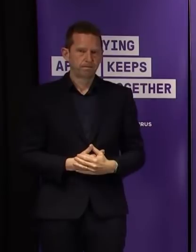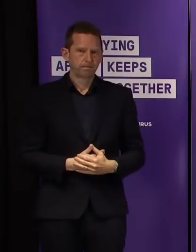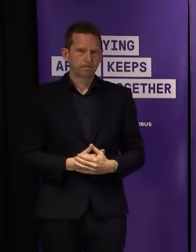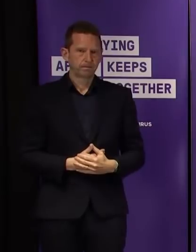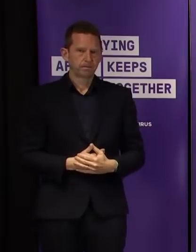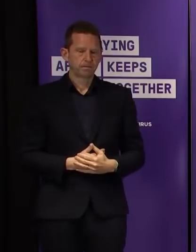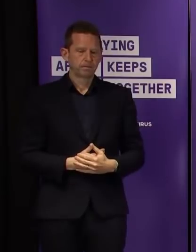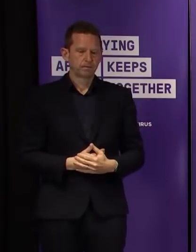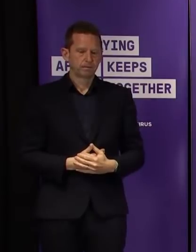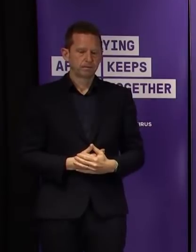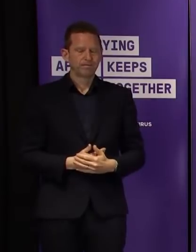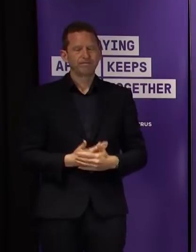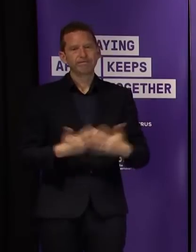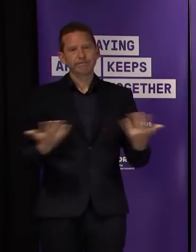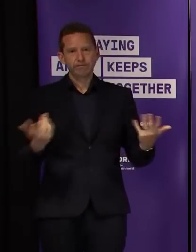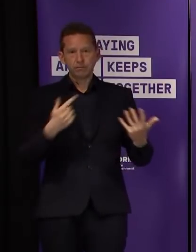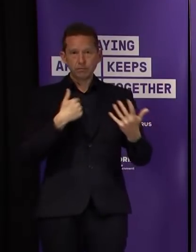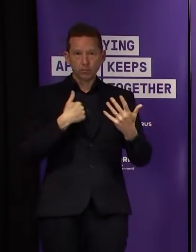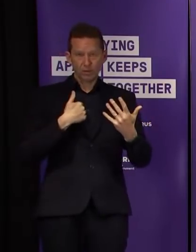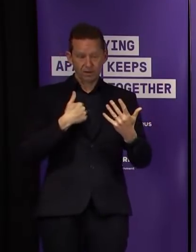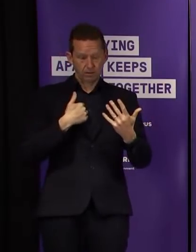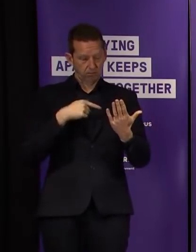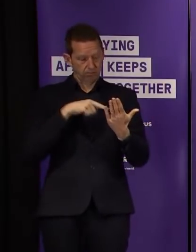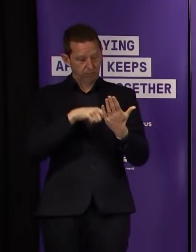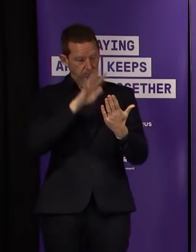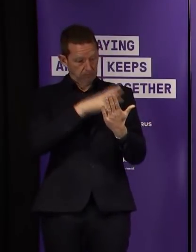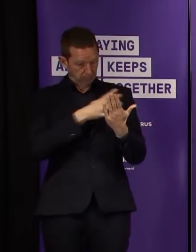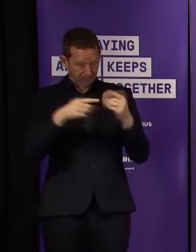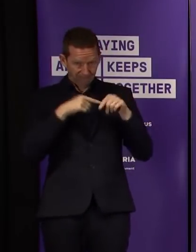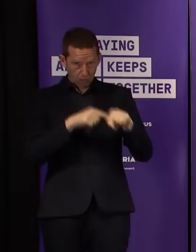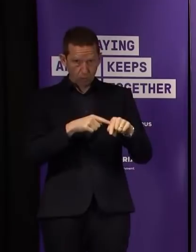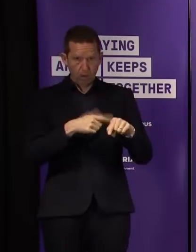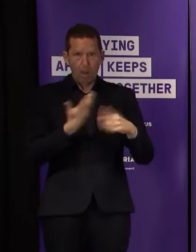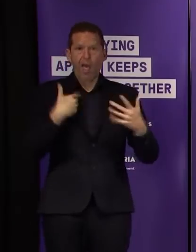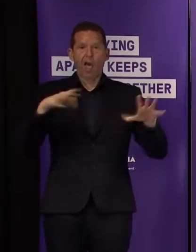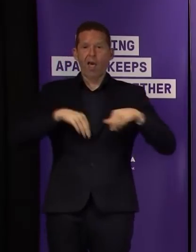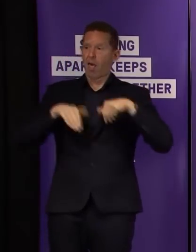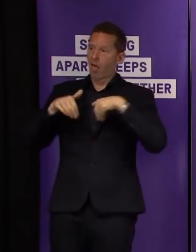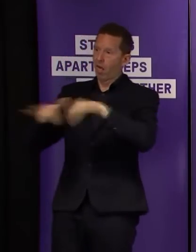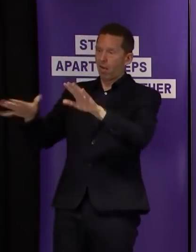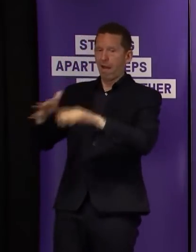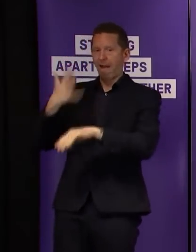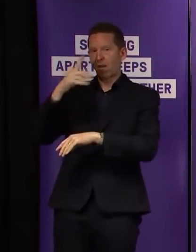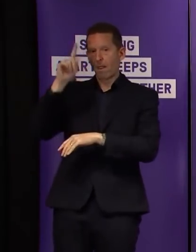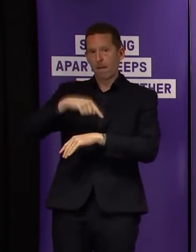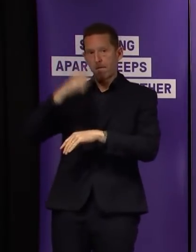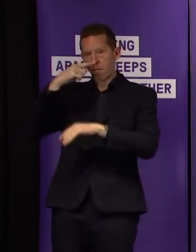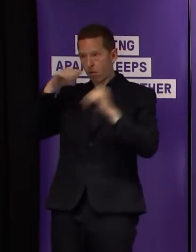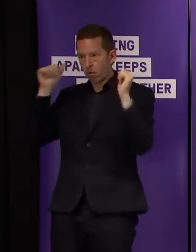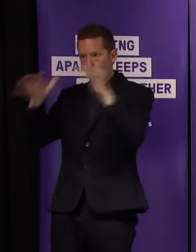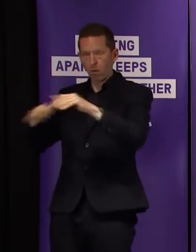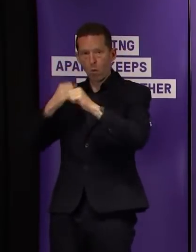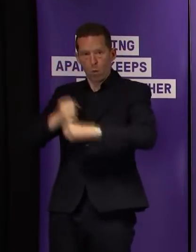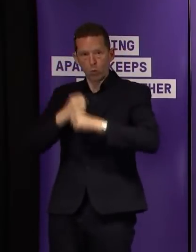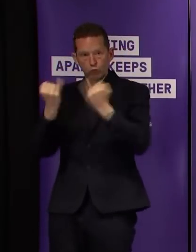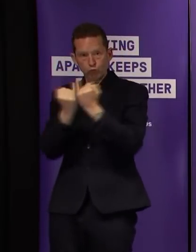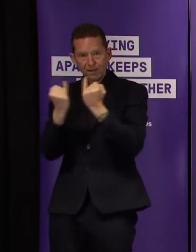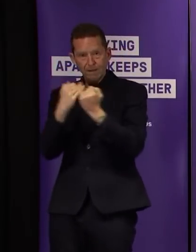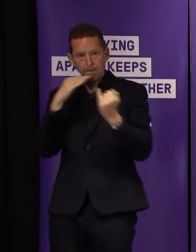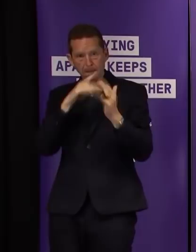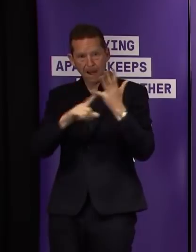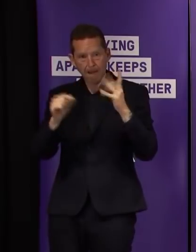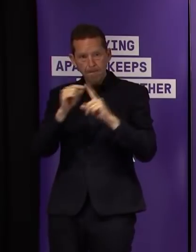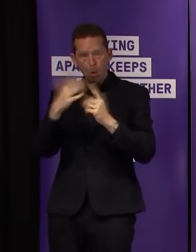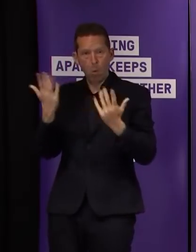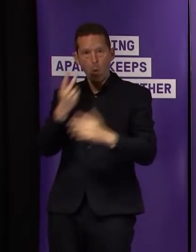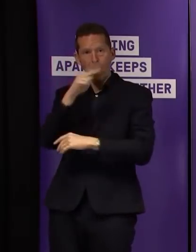day, compromising the strategy for a day at the races for 5,000 people or 25,000 people is not worth it.